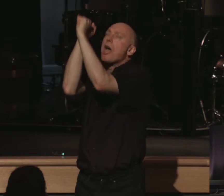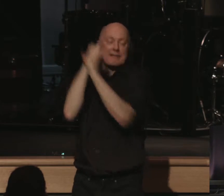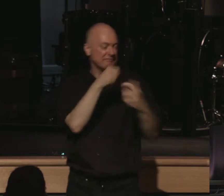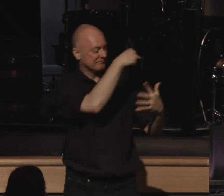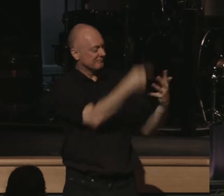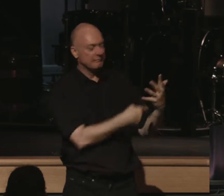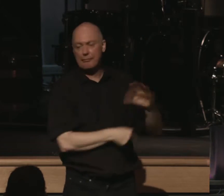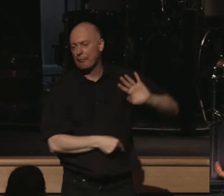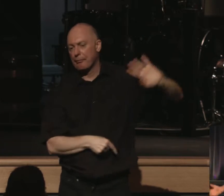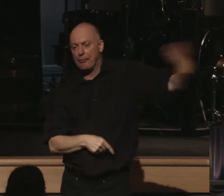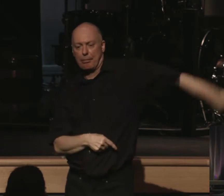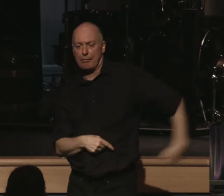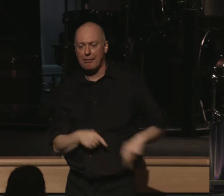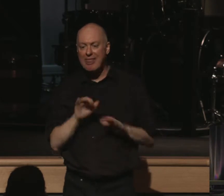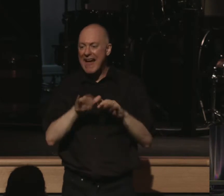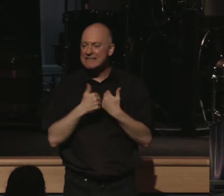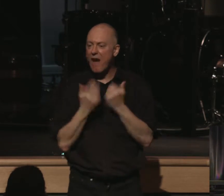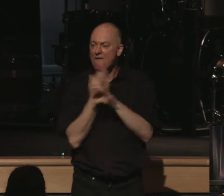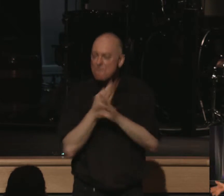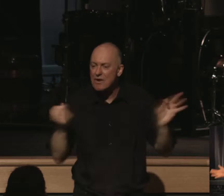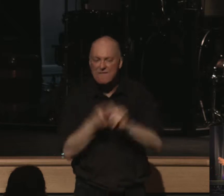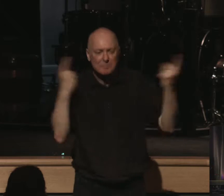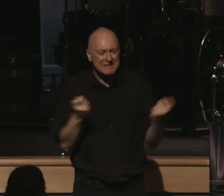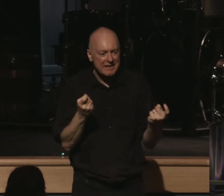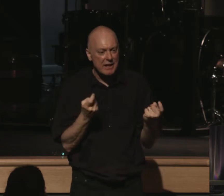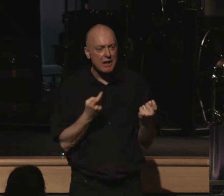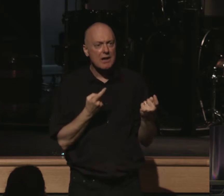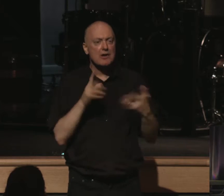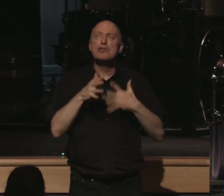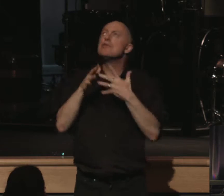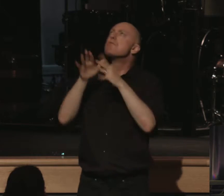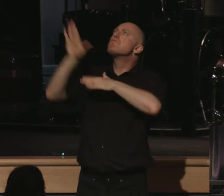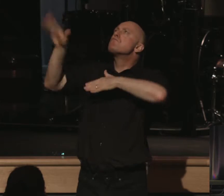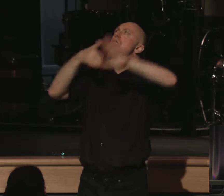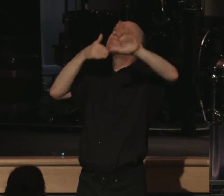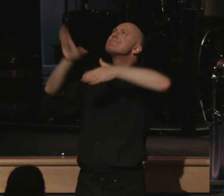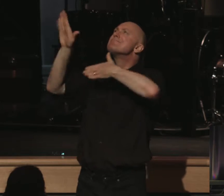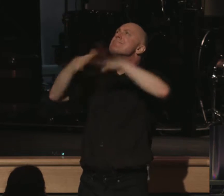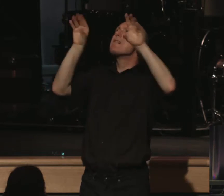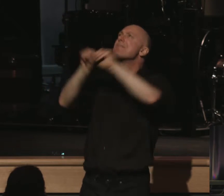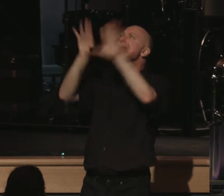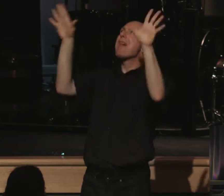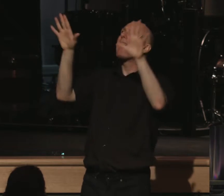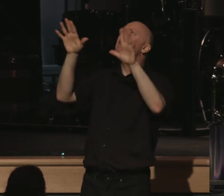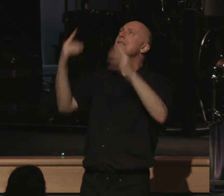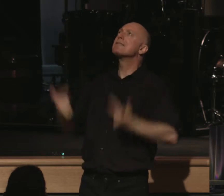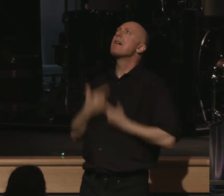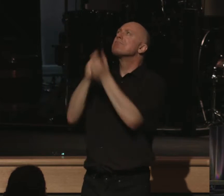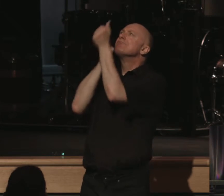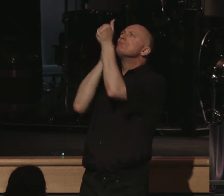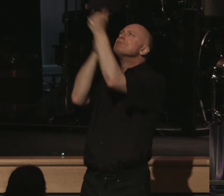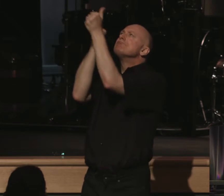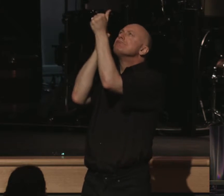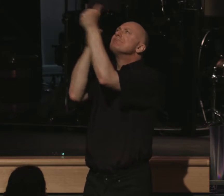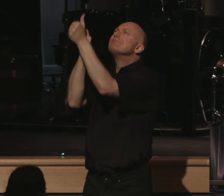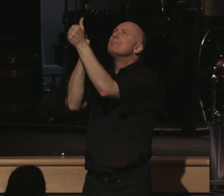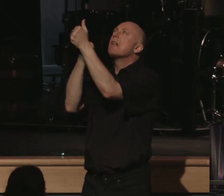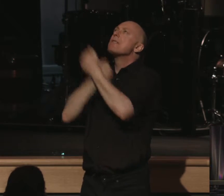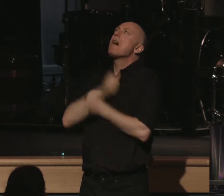stuff. This is how you walk free from sin. This is how you walk in the life that God has called you to. You need to love the Lord